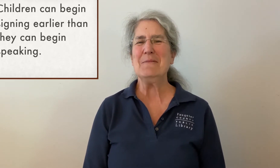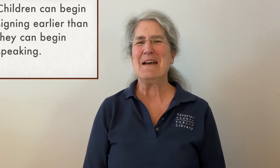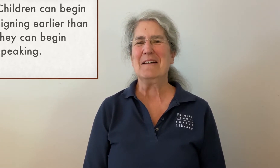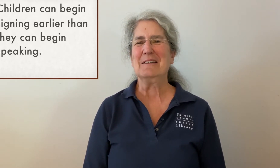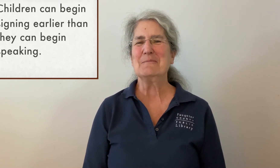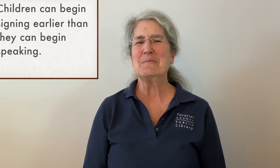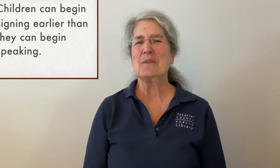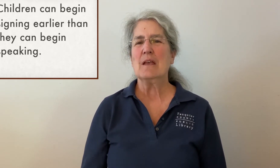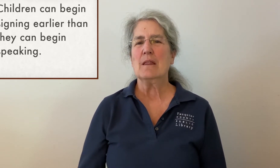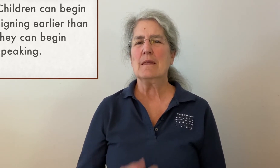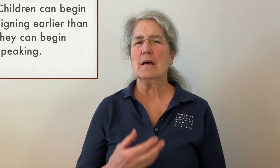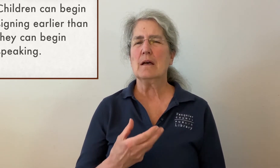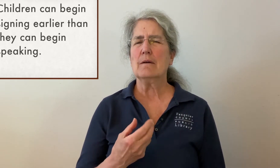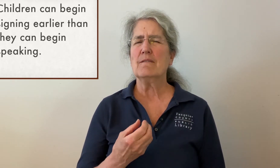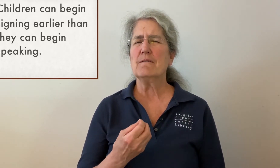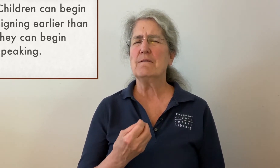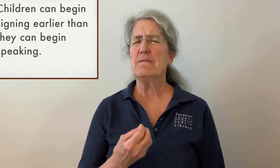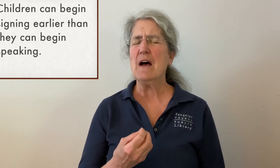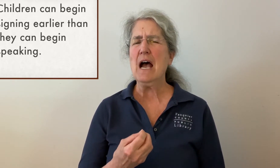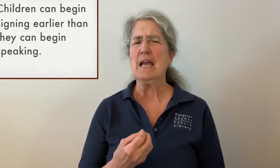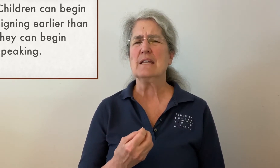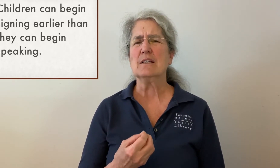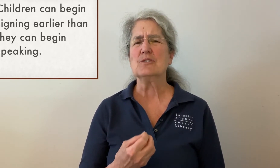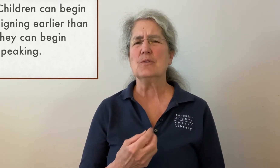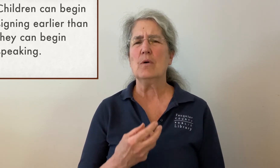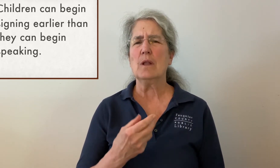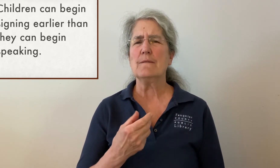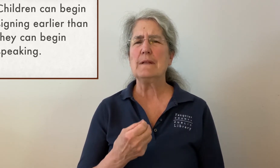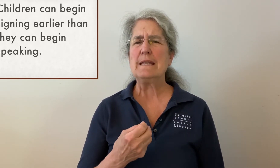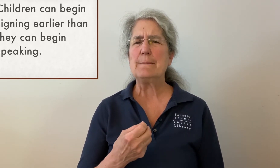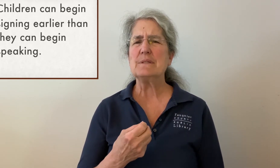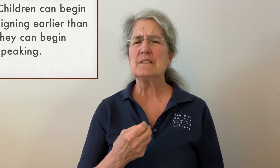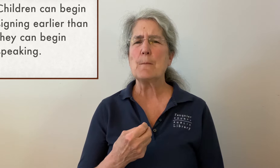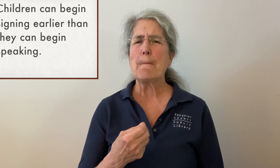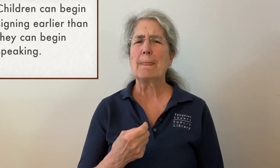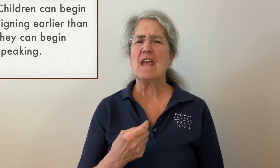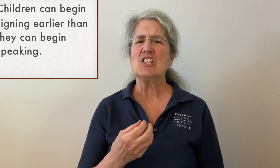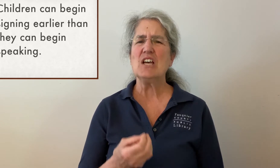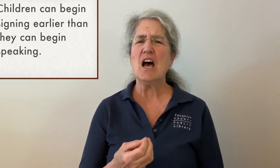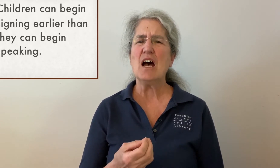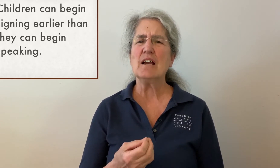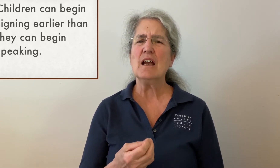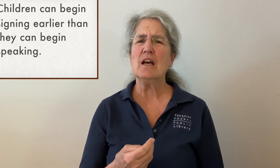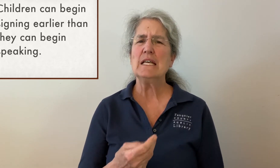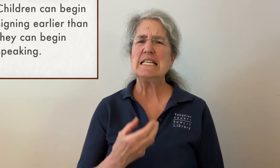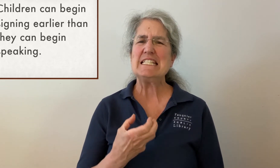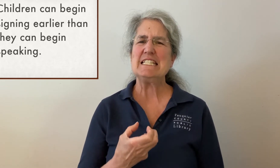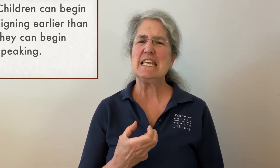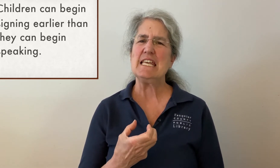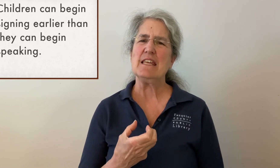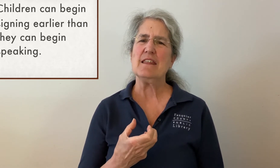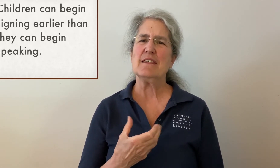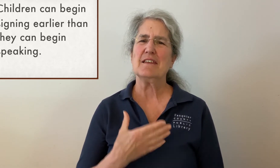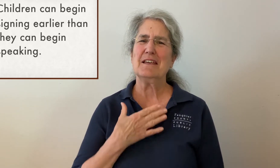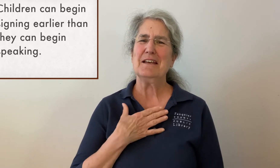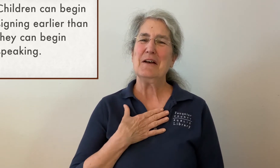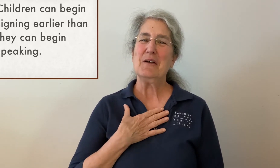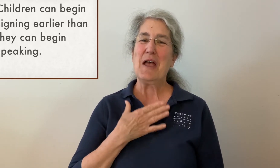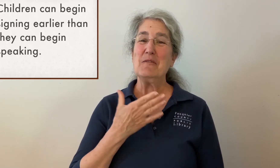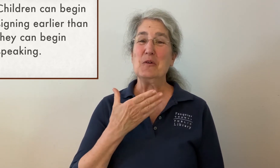about it. The fine control of lips, tongue, teeth, your